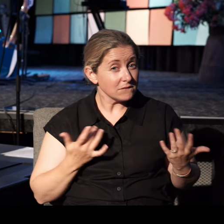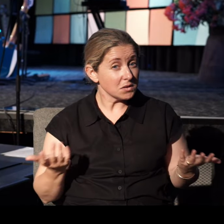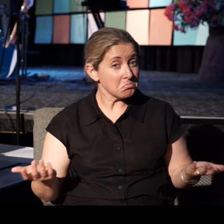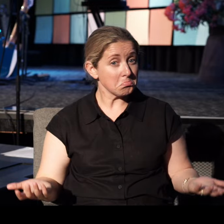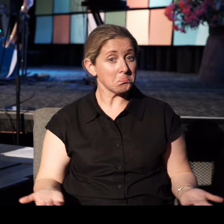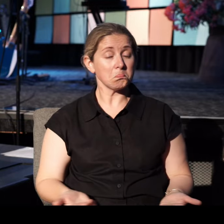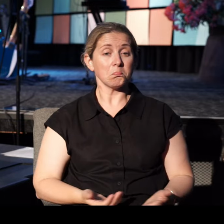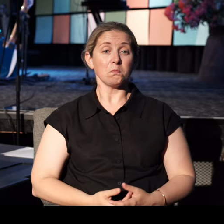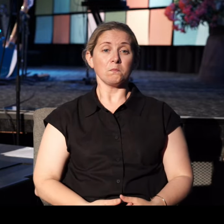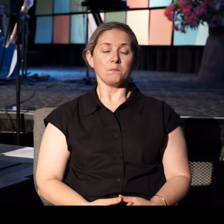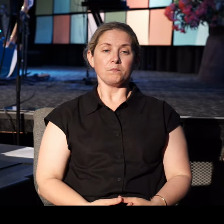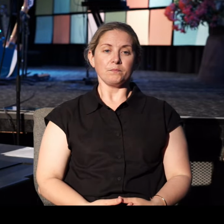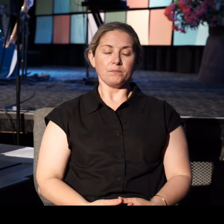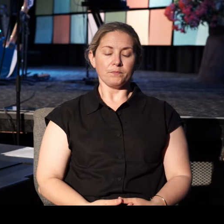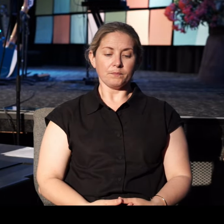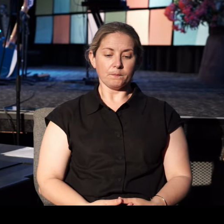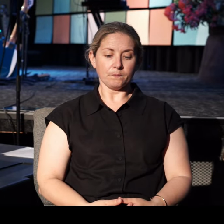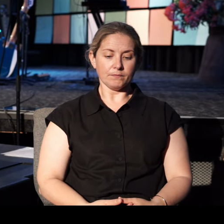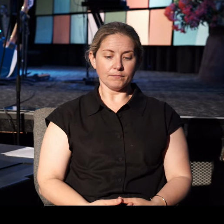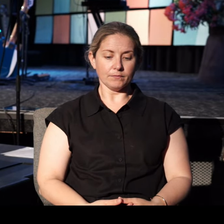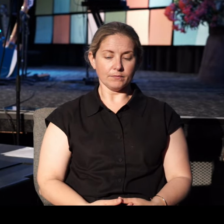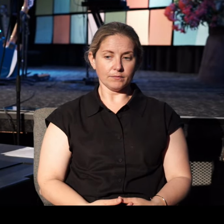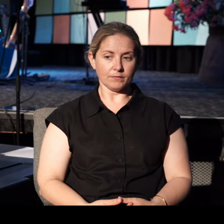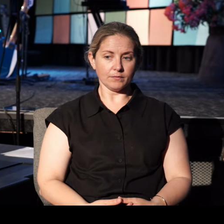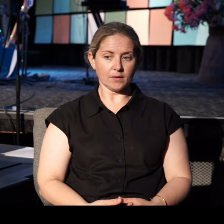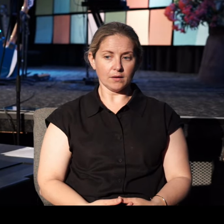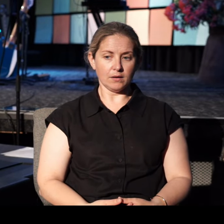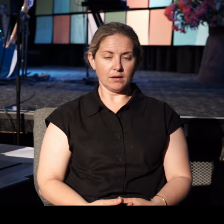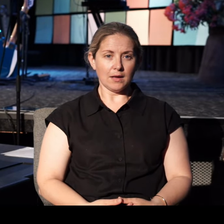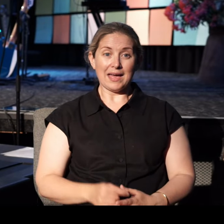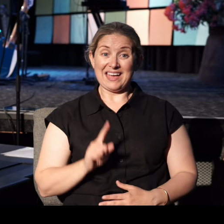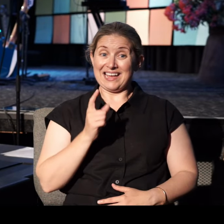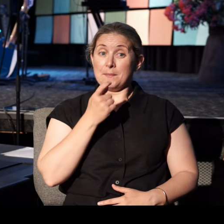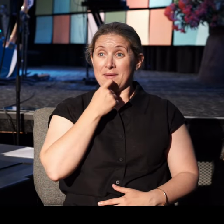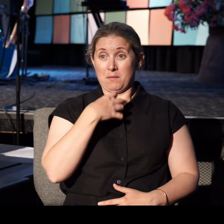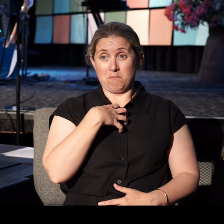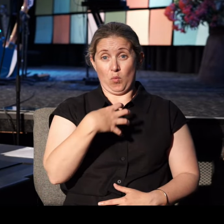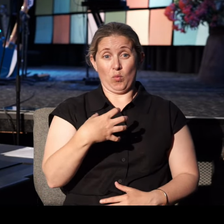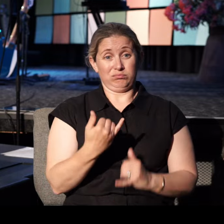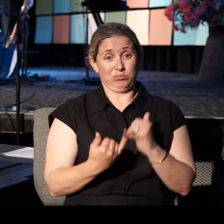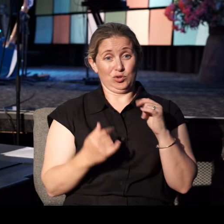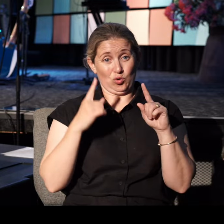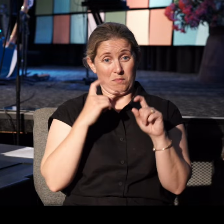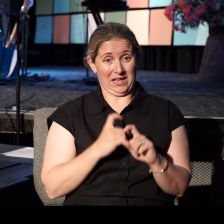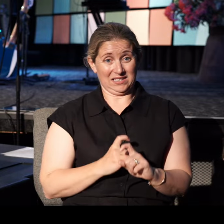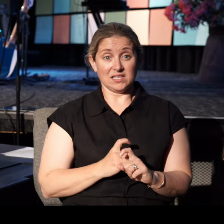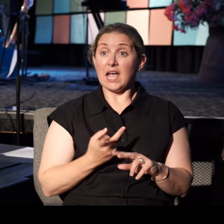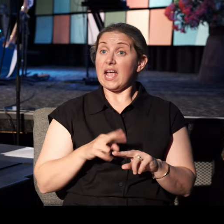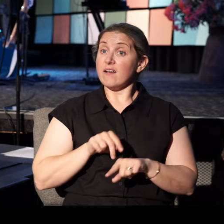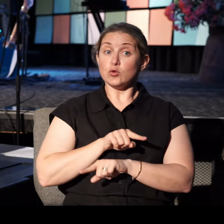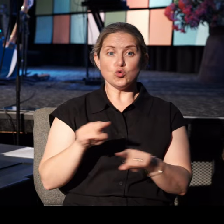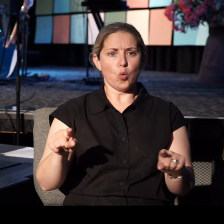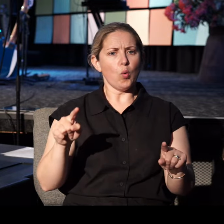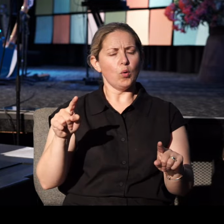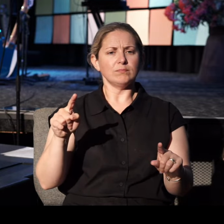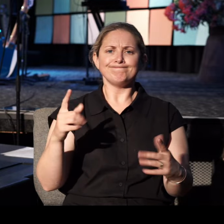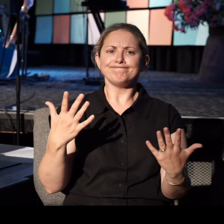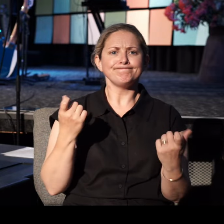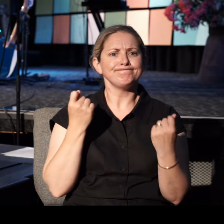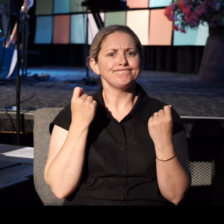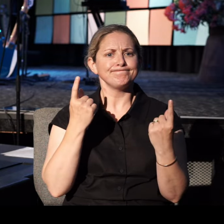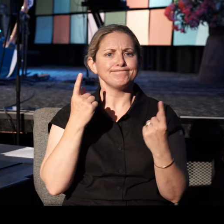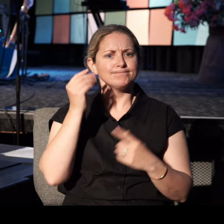Now, it's still more complex though, because the more mature you are as a Christian, the more in touch with the Holy Spirit